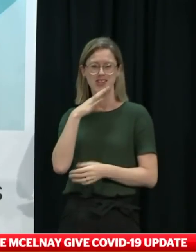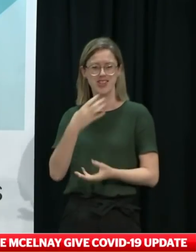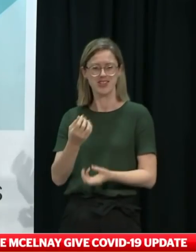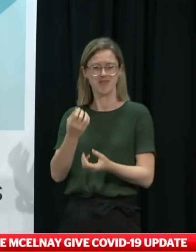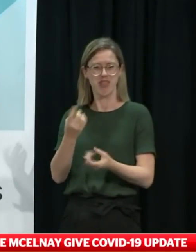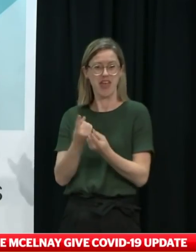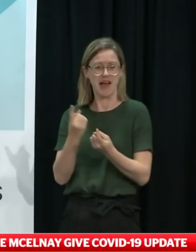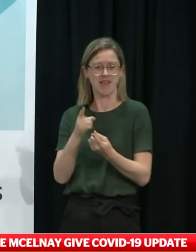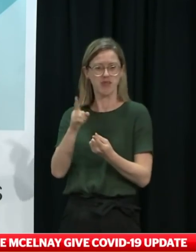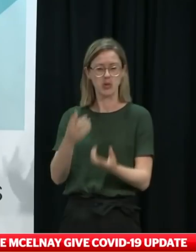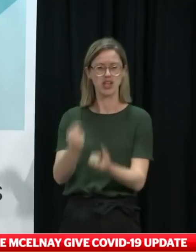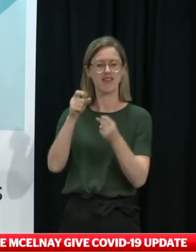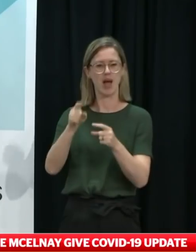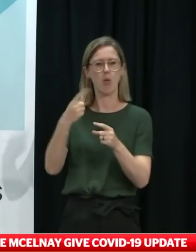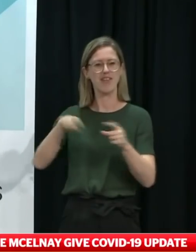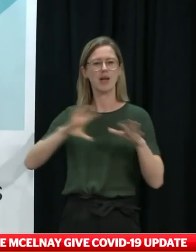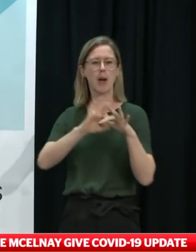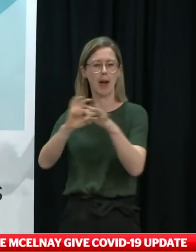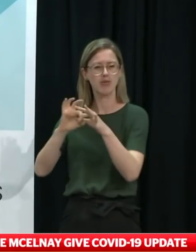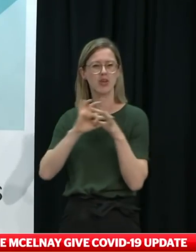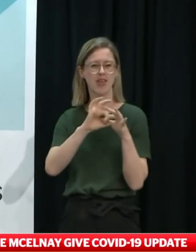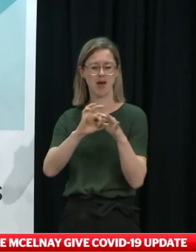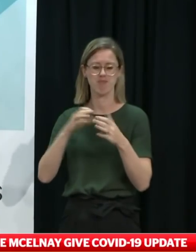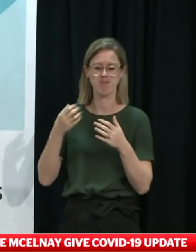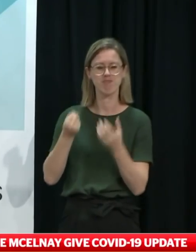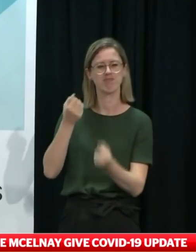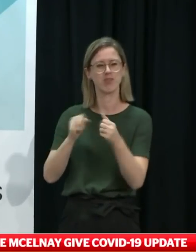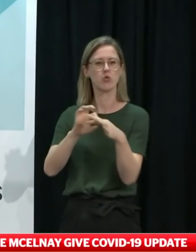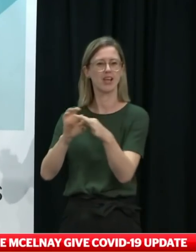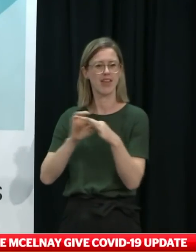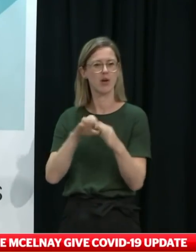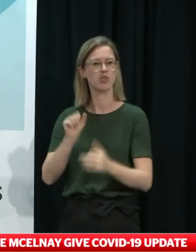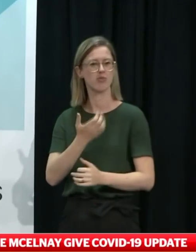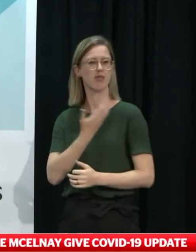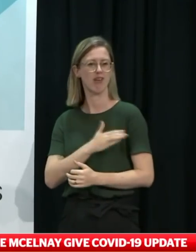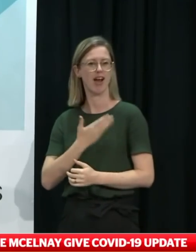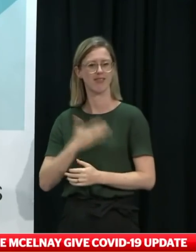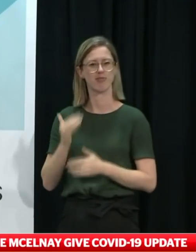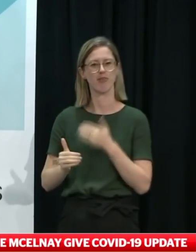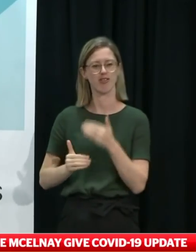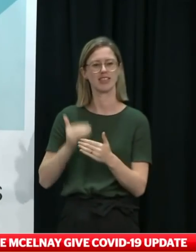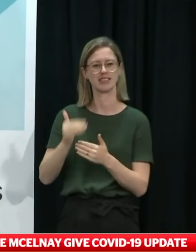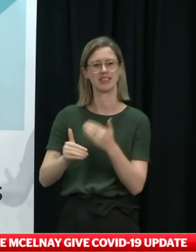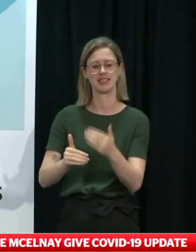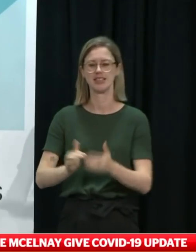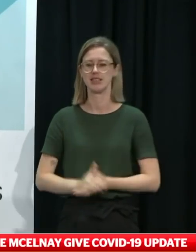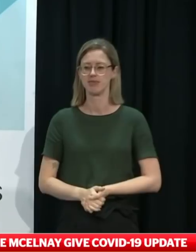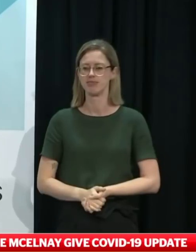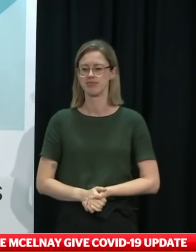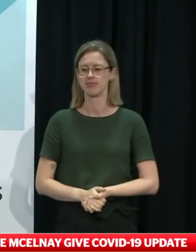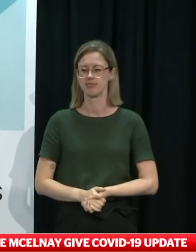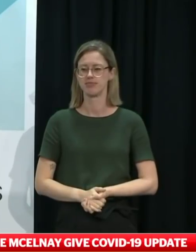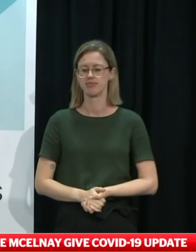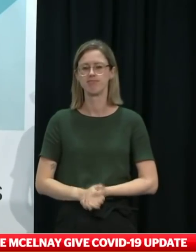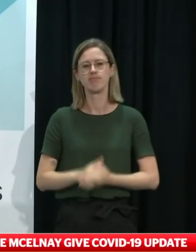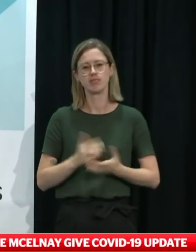achievement. We have come together once again to do this mahi, and we should be very proud of the progress that we have made. It is, of